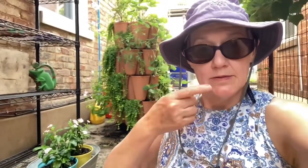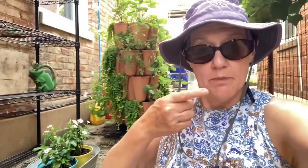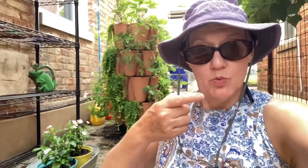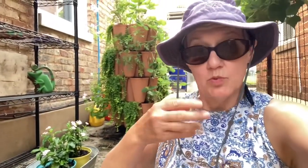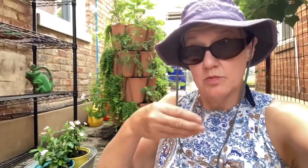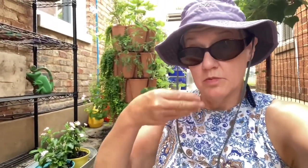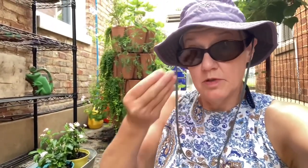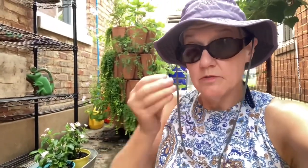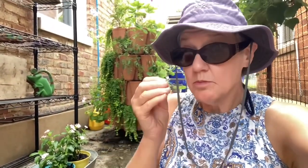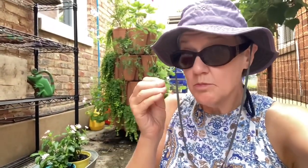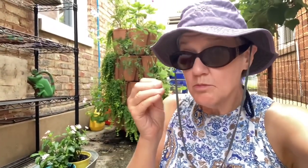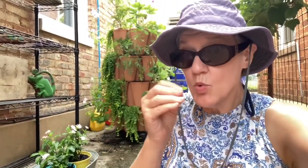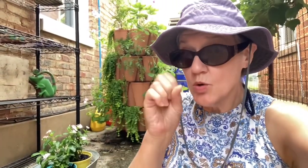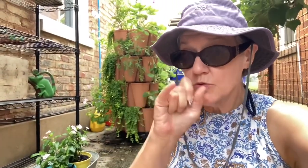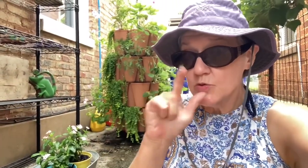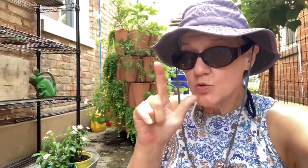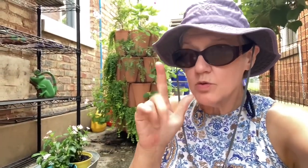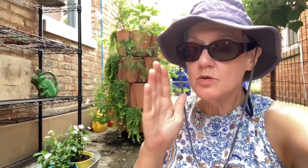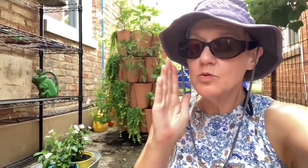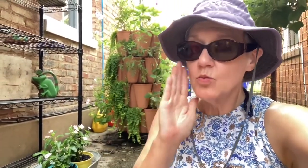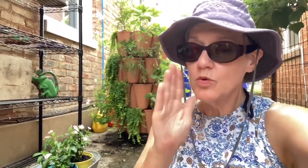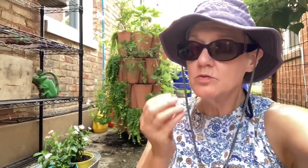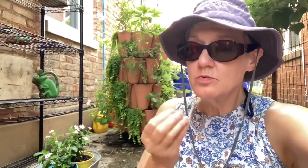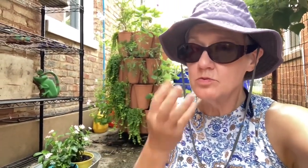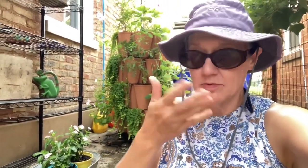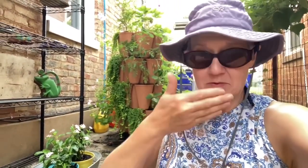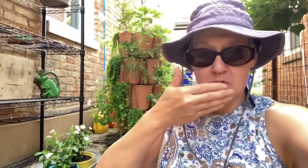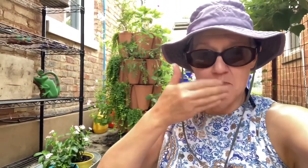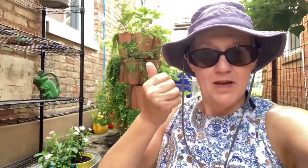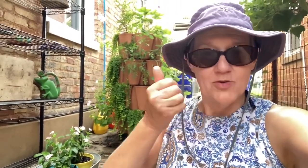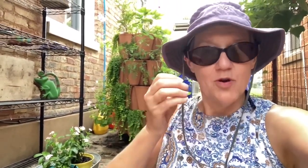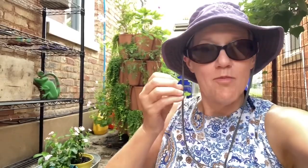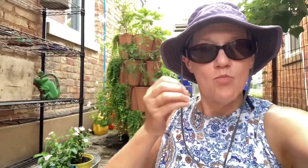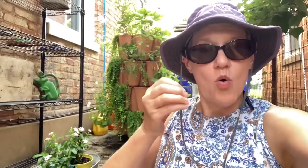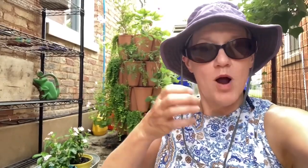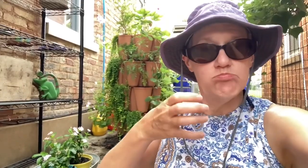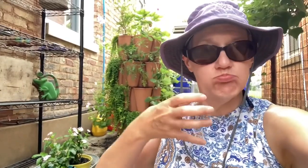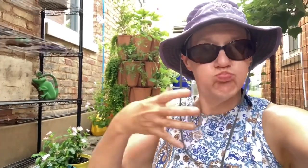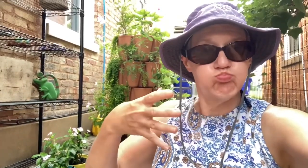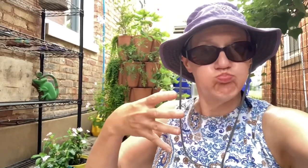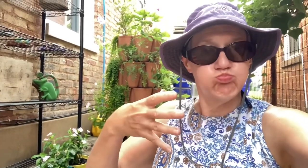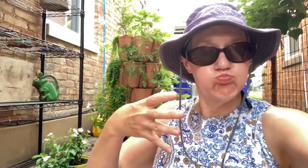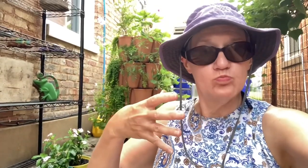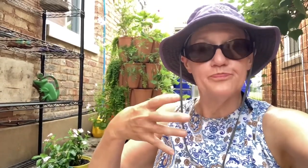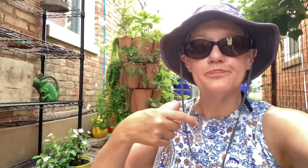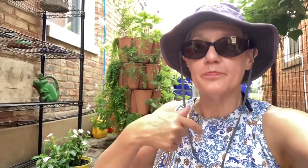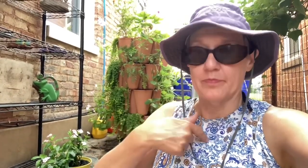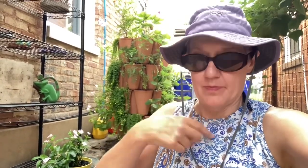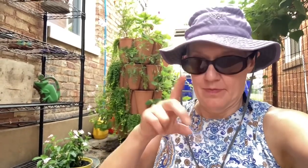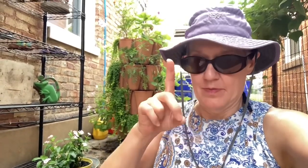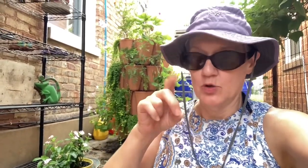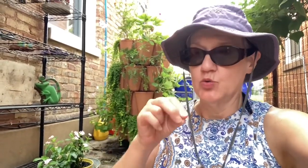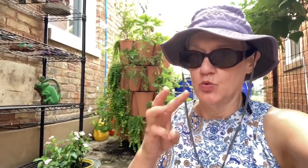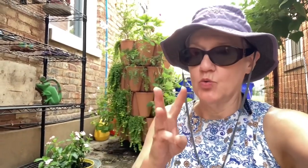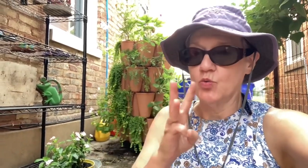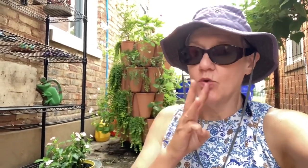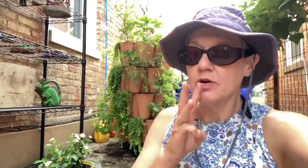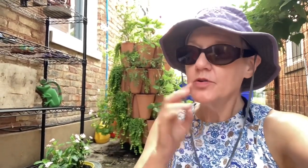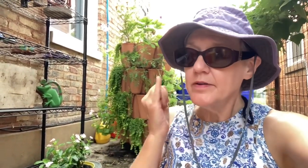Now this is a good example. If you give them more soil, they're going to grow bigger and better and have more flowers.